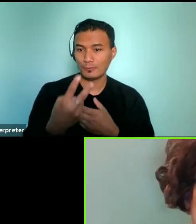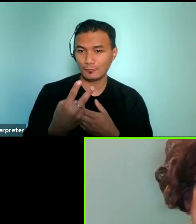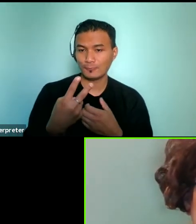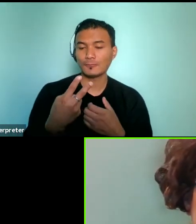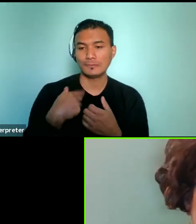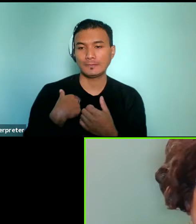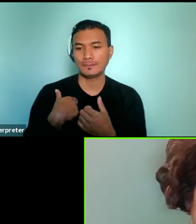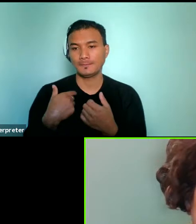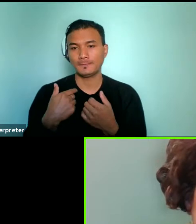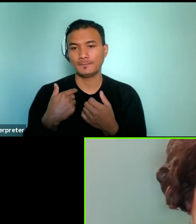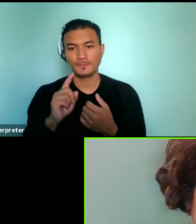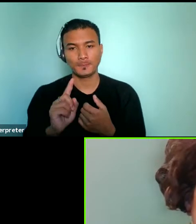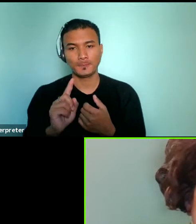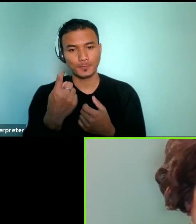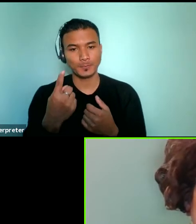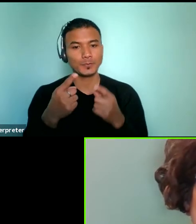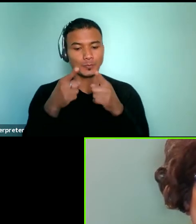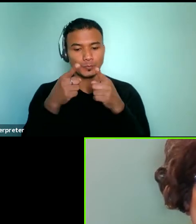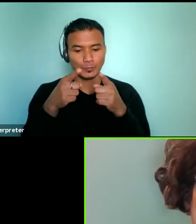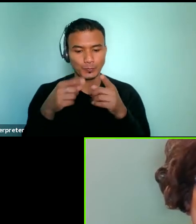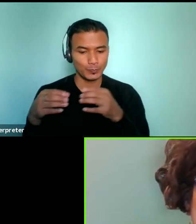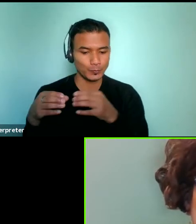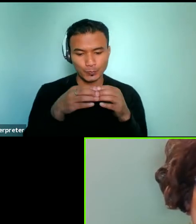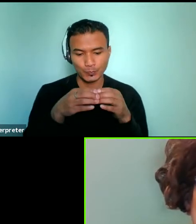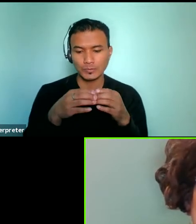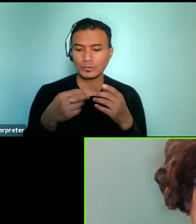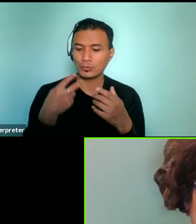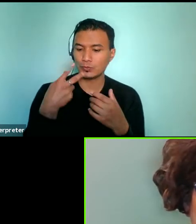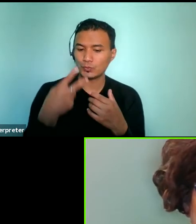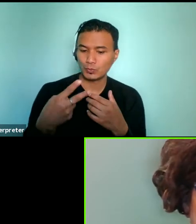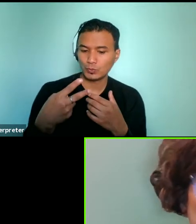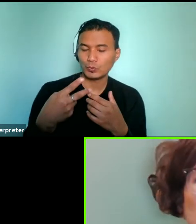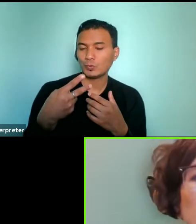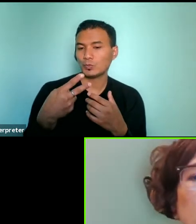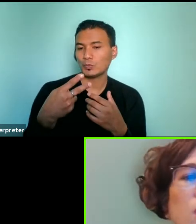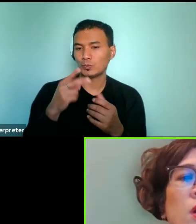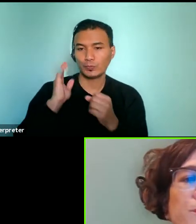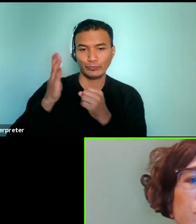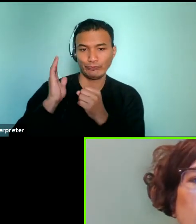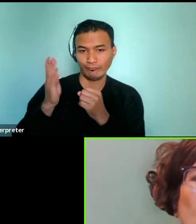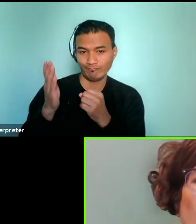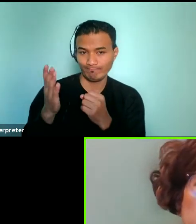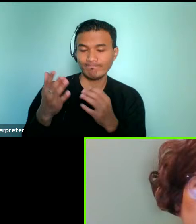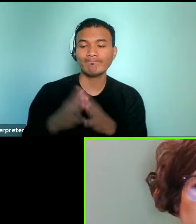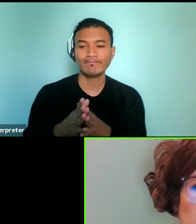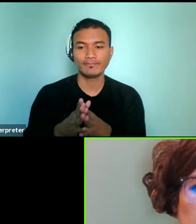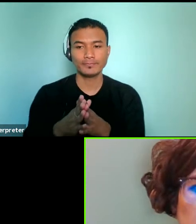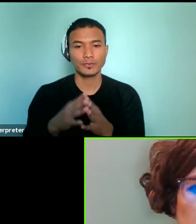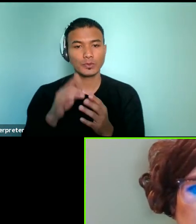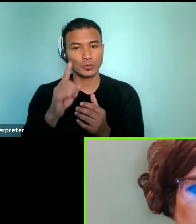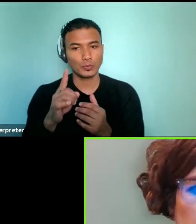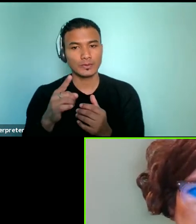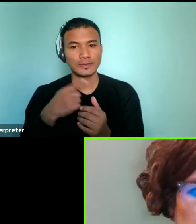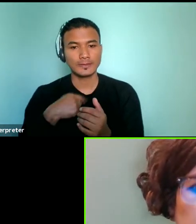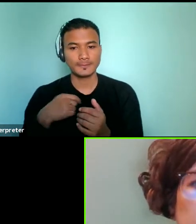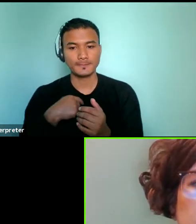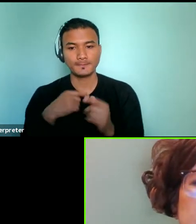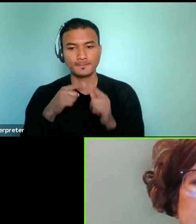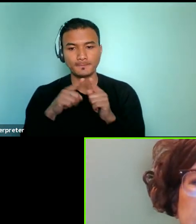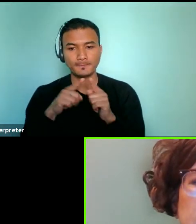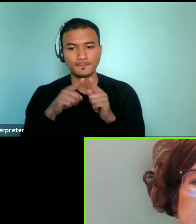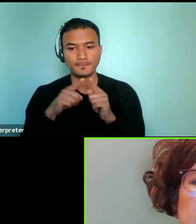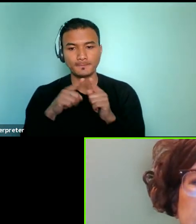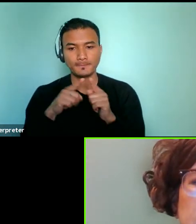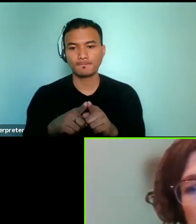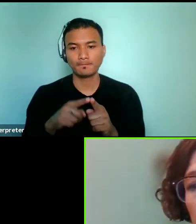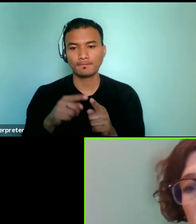have the first part with two speeches. One will cover